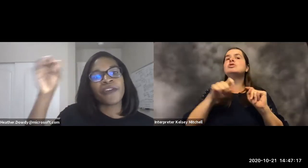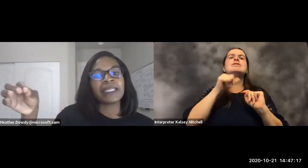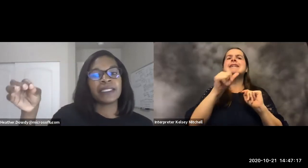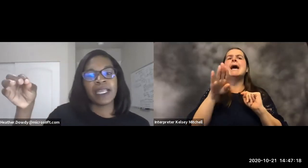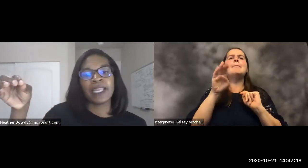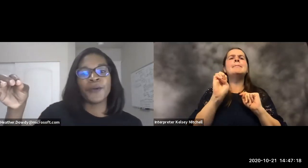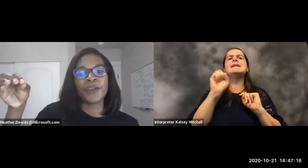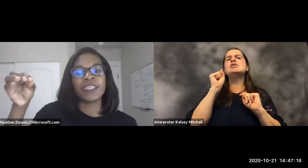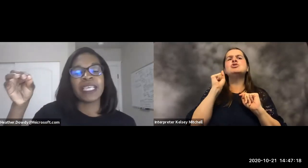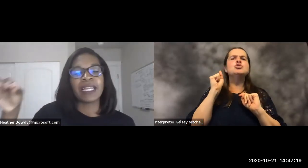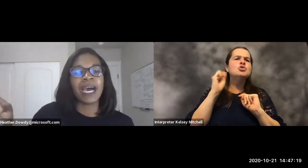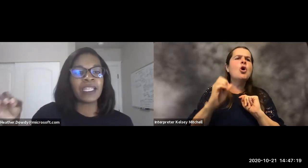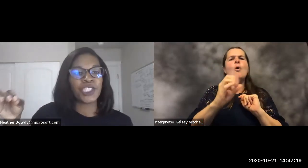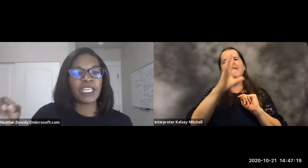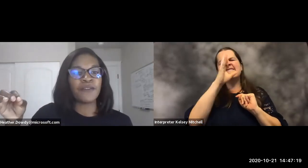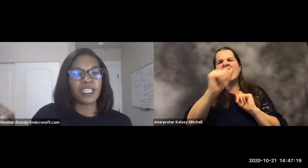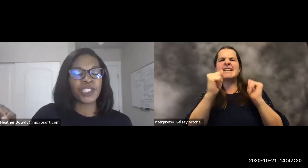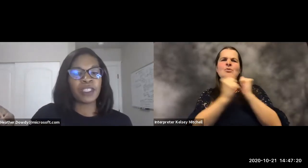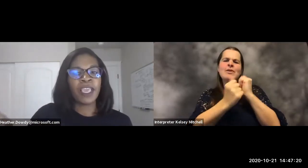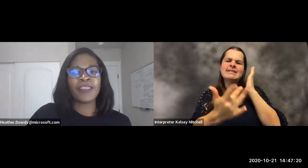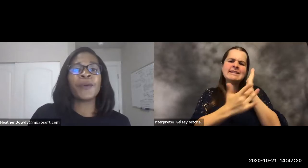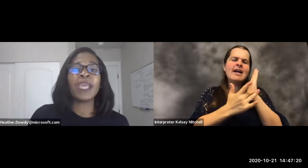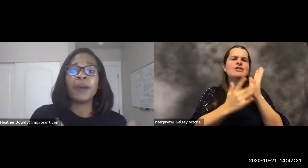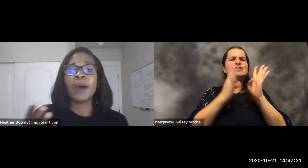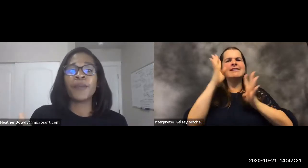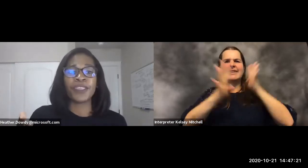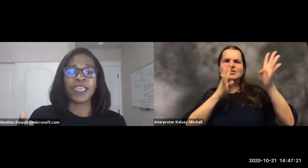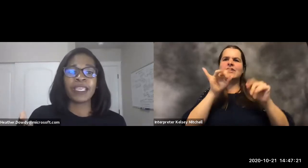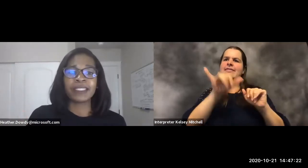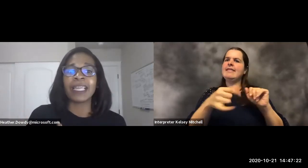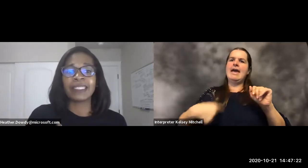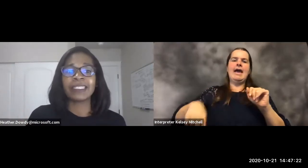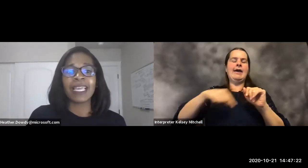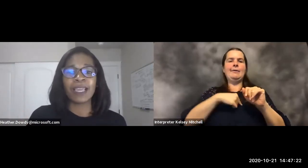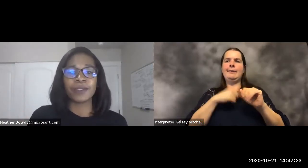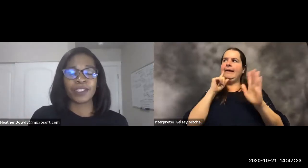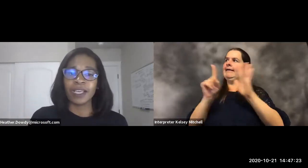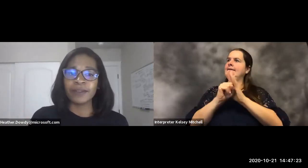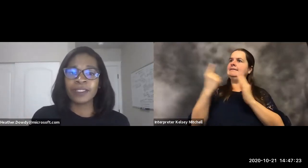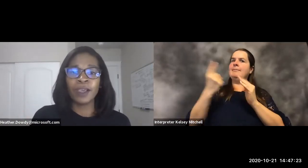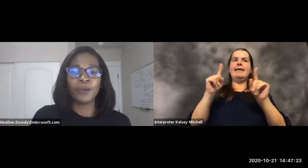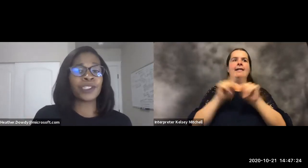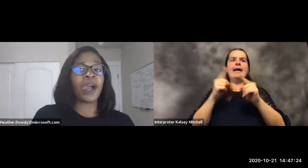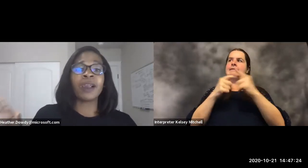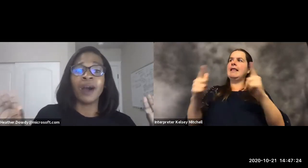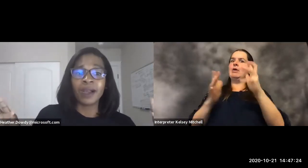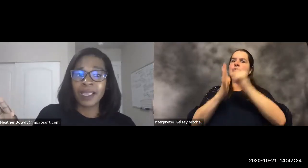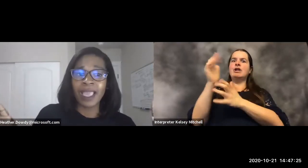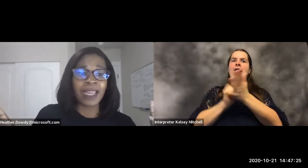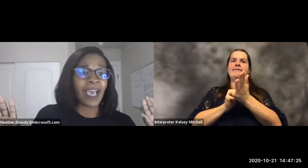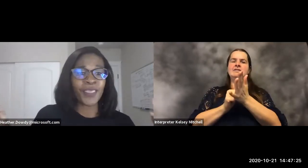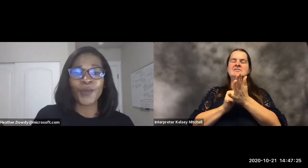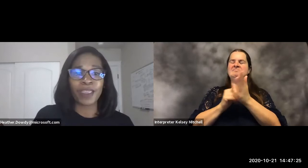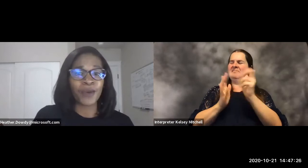so fascinated with the technology innovation that we come up with things like the sign language gloves, which are